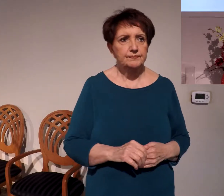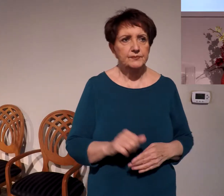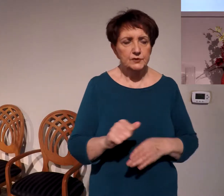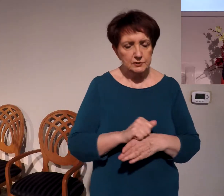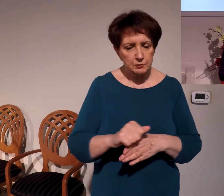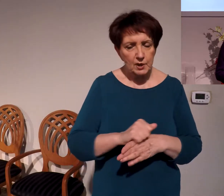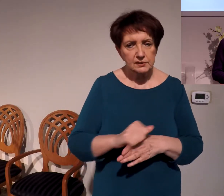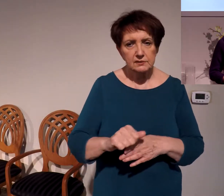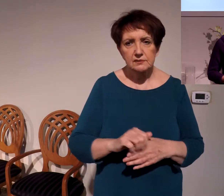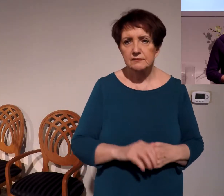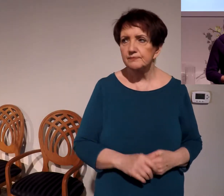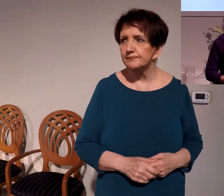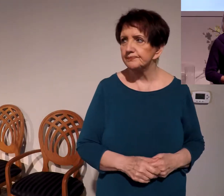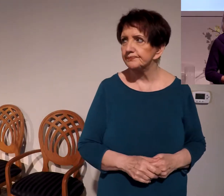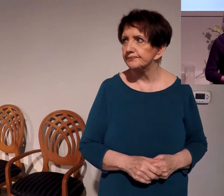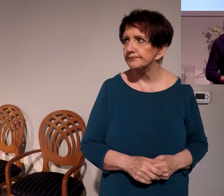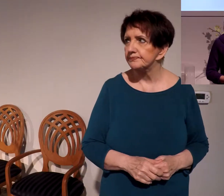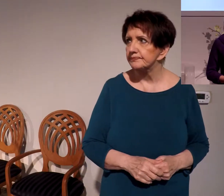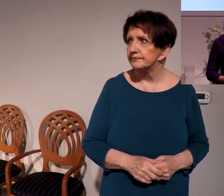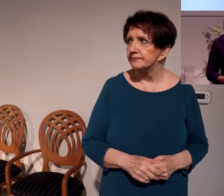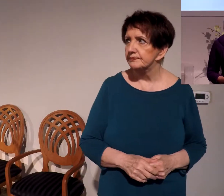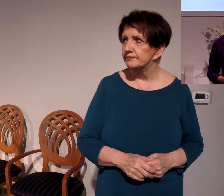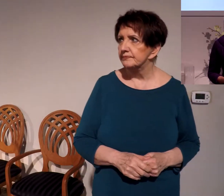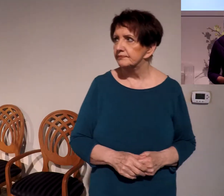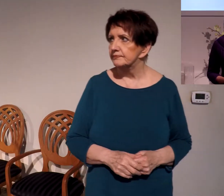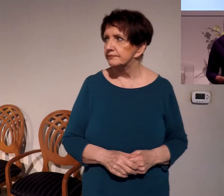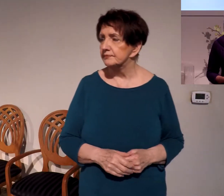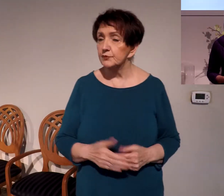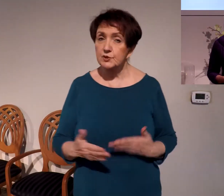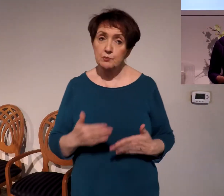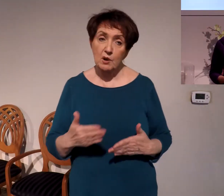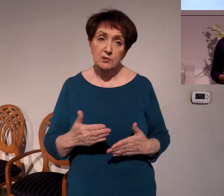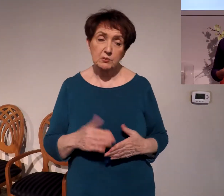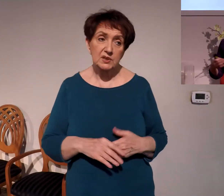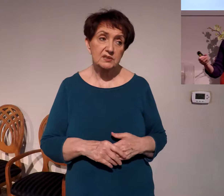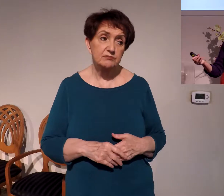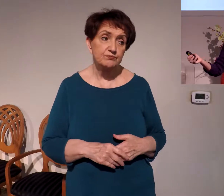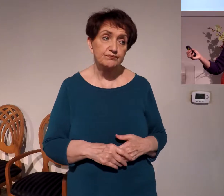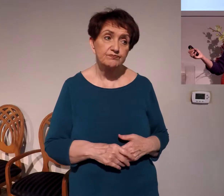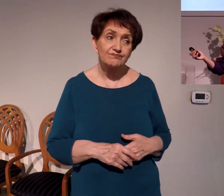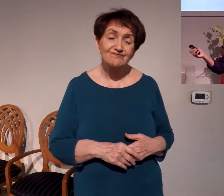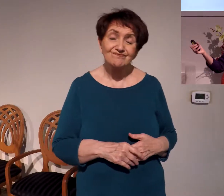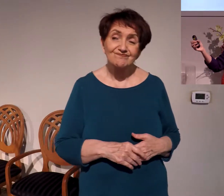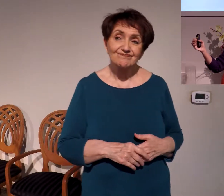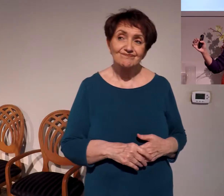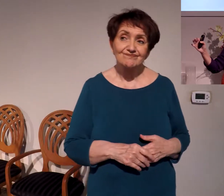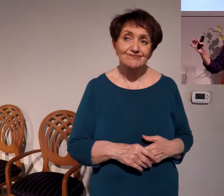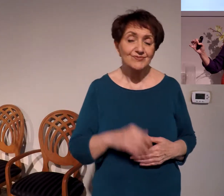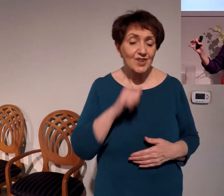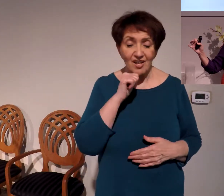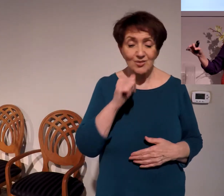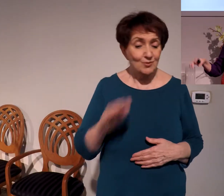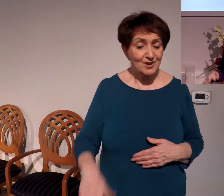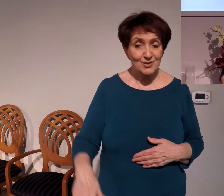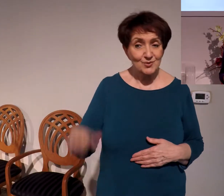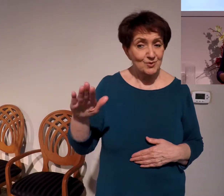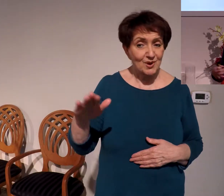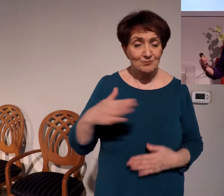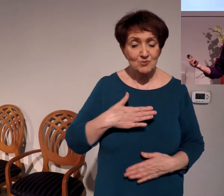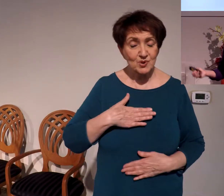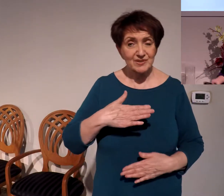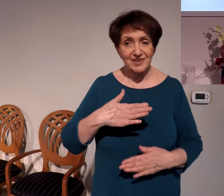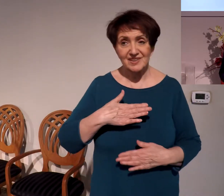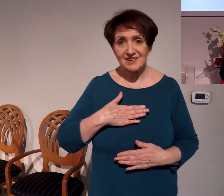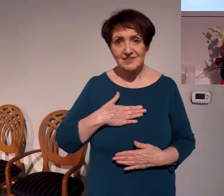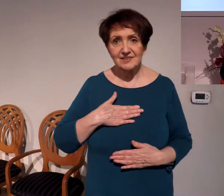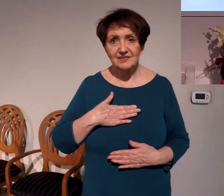it. It's probably outside of the way in which most of us were raised breathing, the way in which many